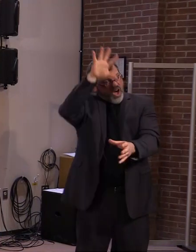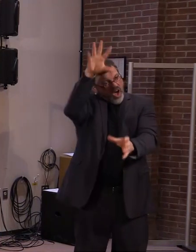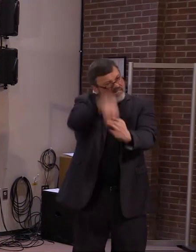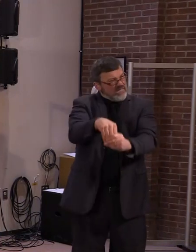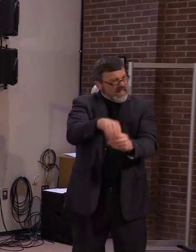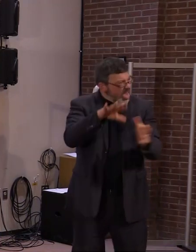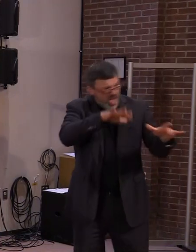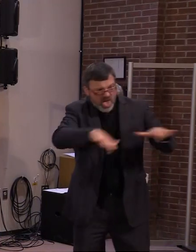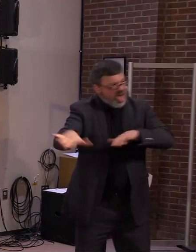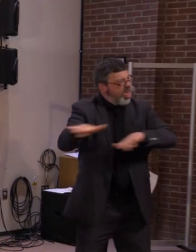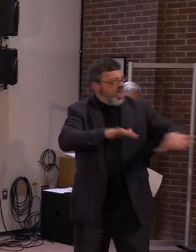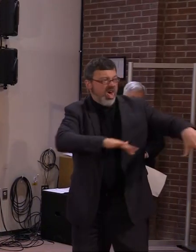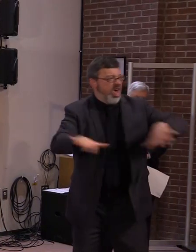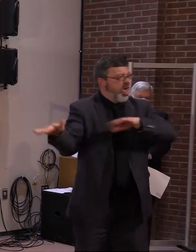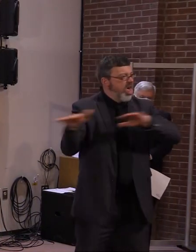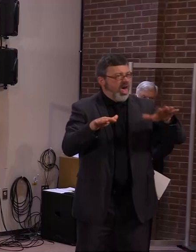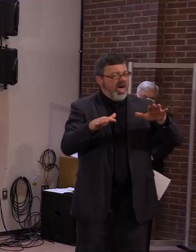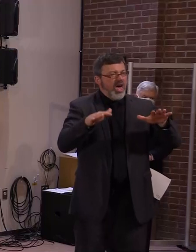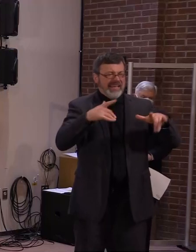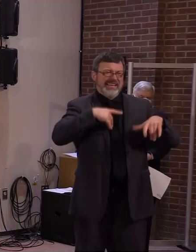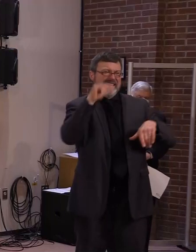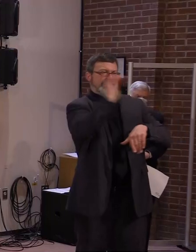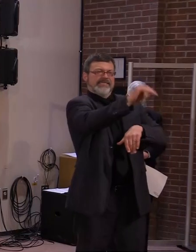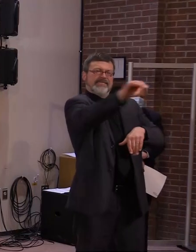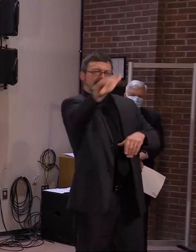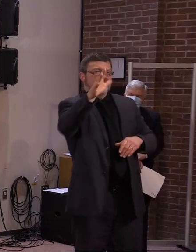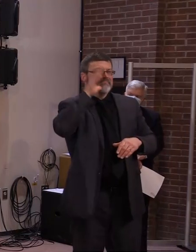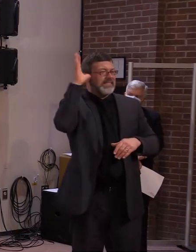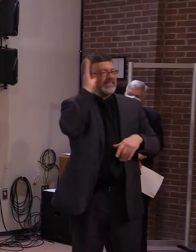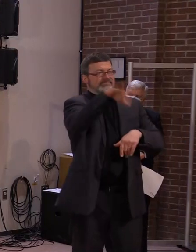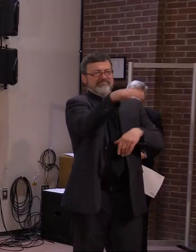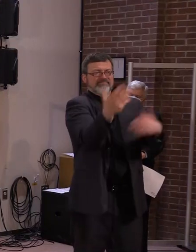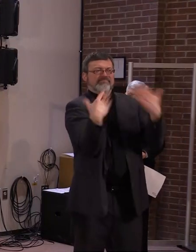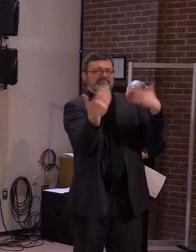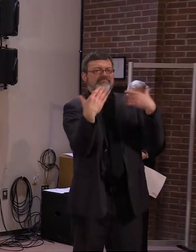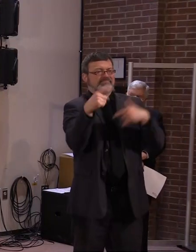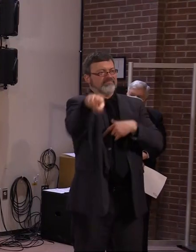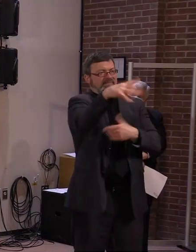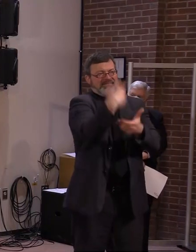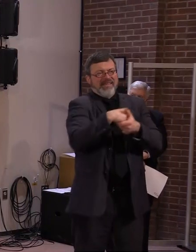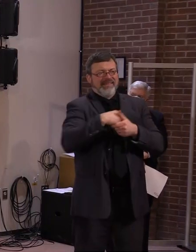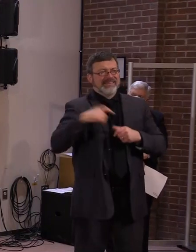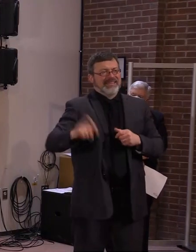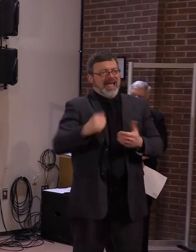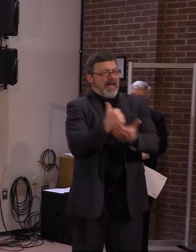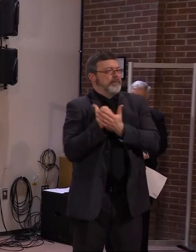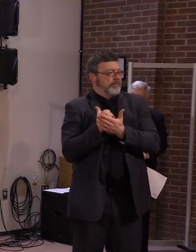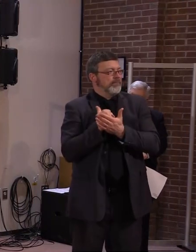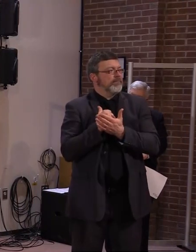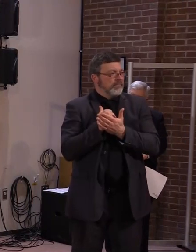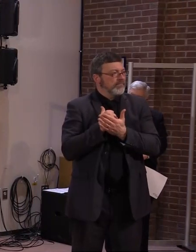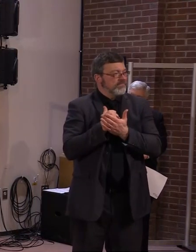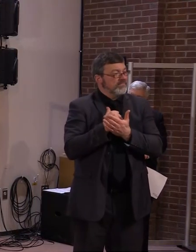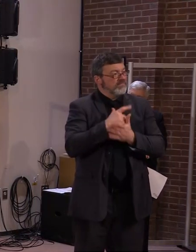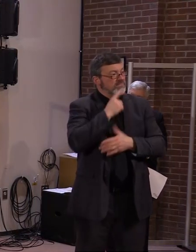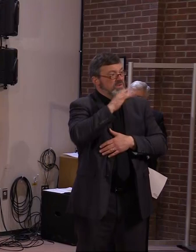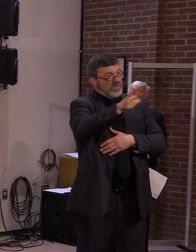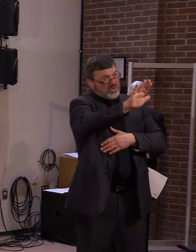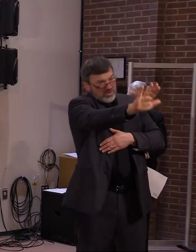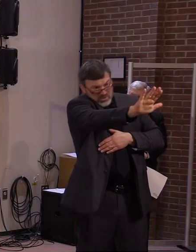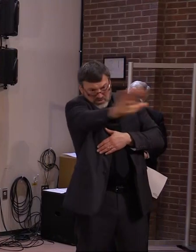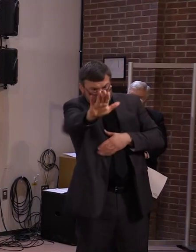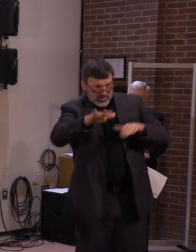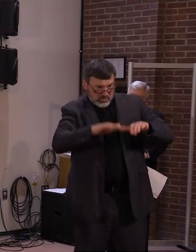efforts by following one of our most important recommendations for schools. That is, please keep your children home if they are sick. This